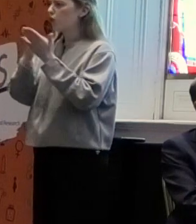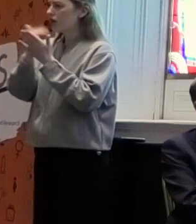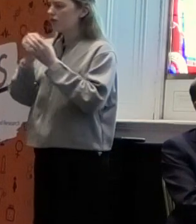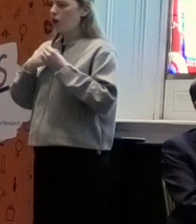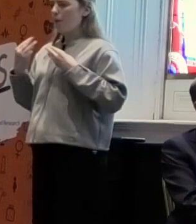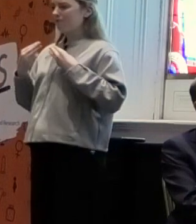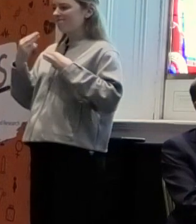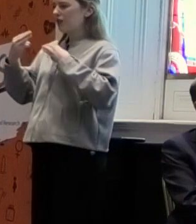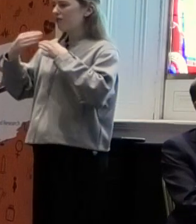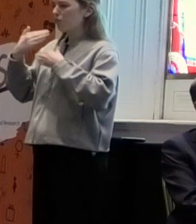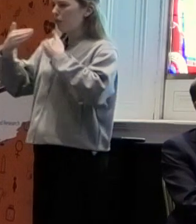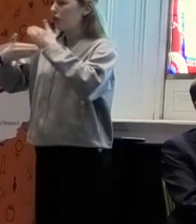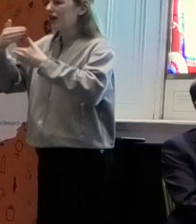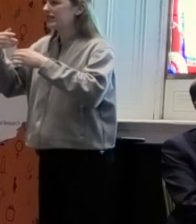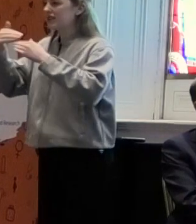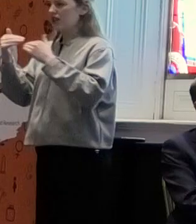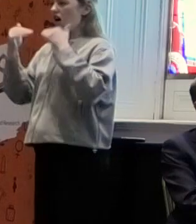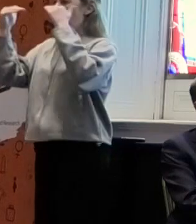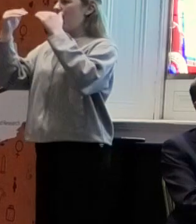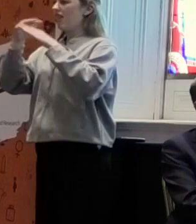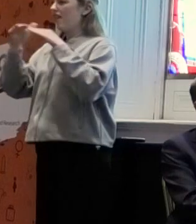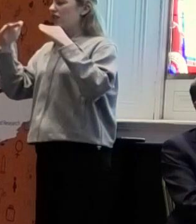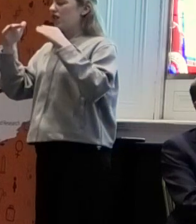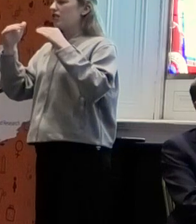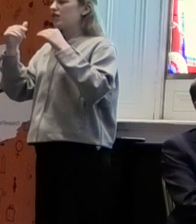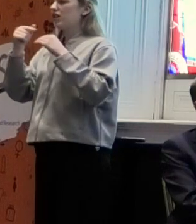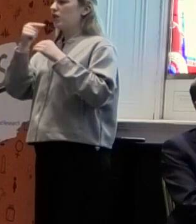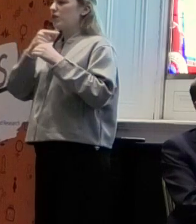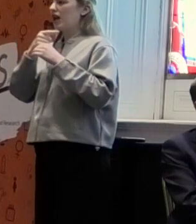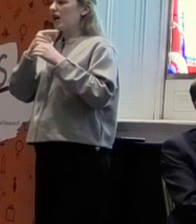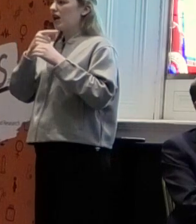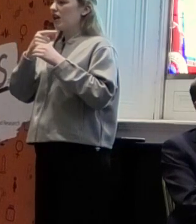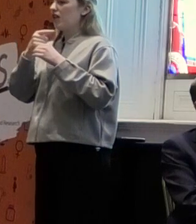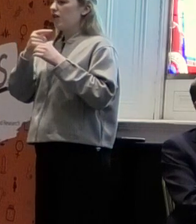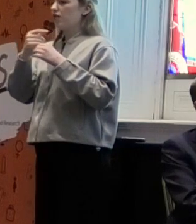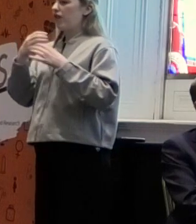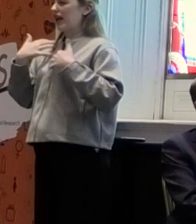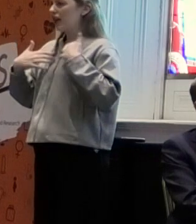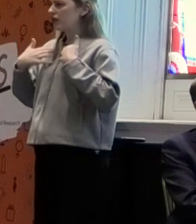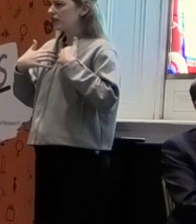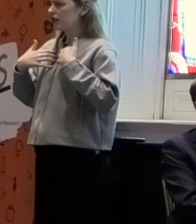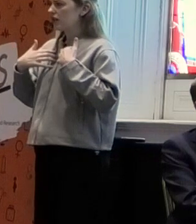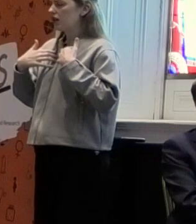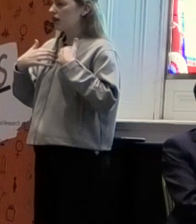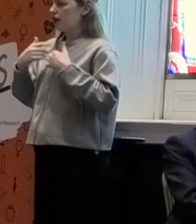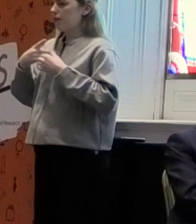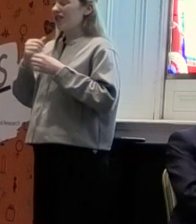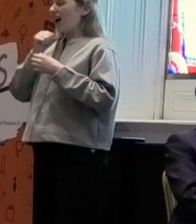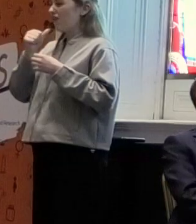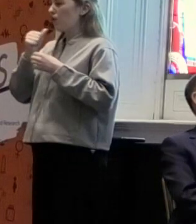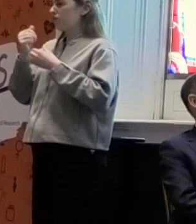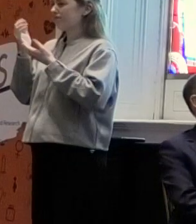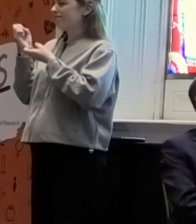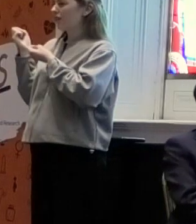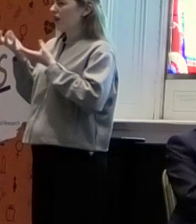stage anymore with Western medicine, although in some other countries they do. So they get used, which I find really interesting. There's these representations that are not presenting,